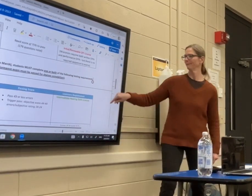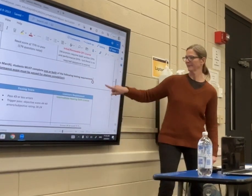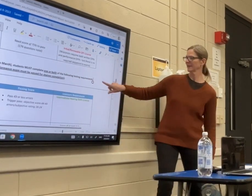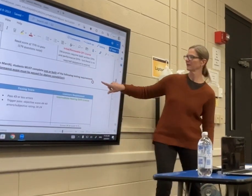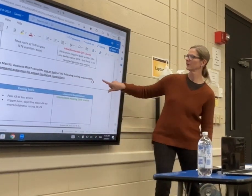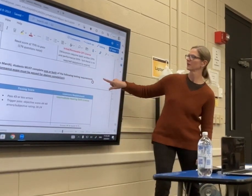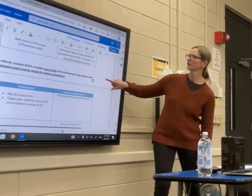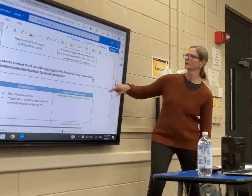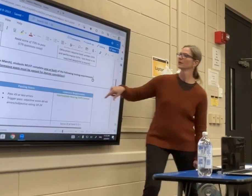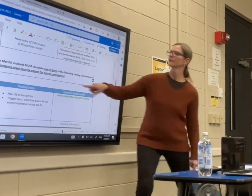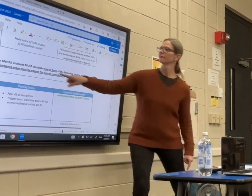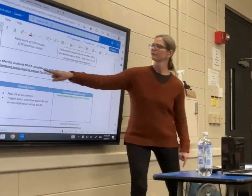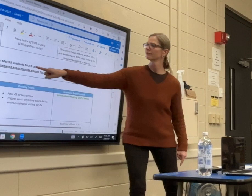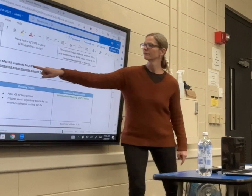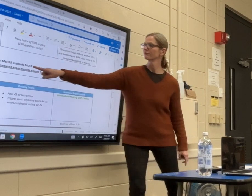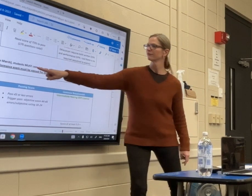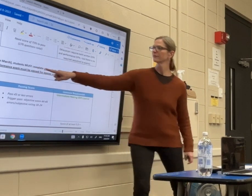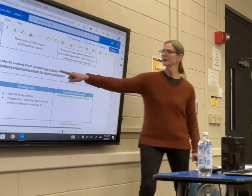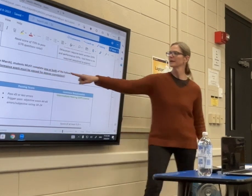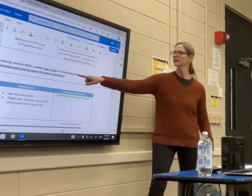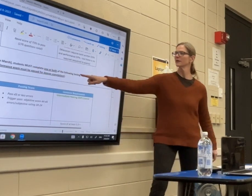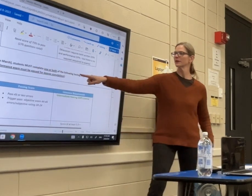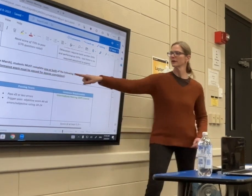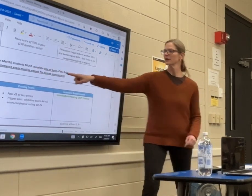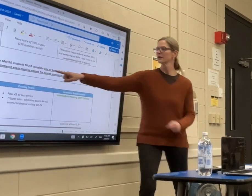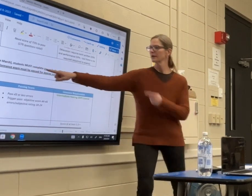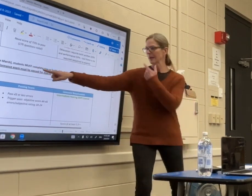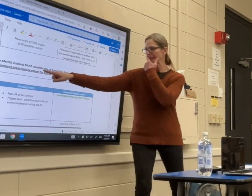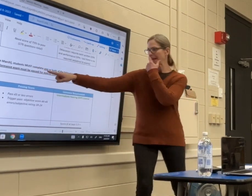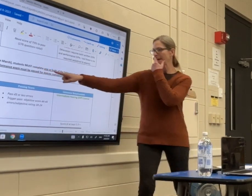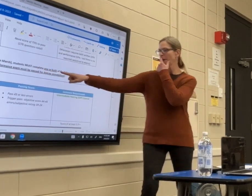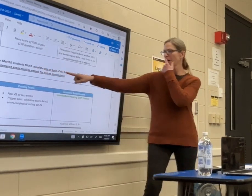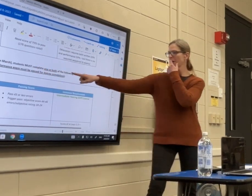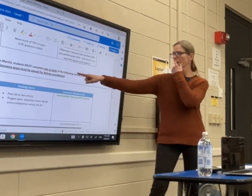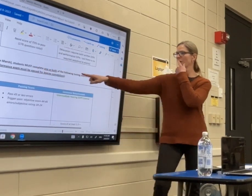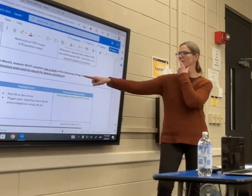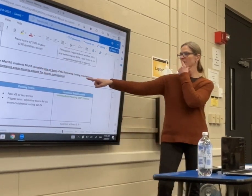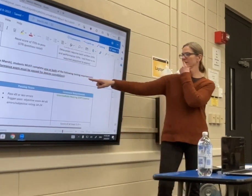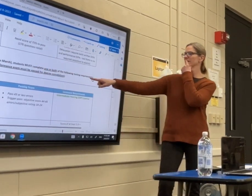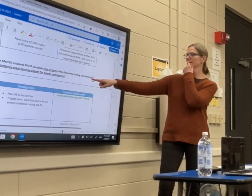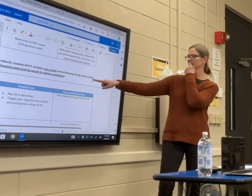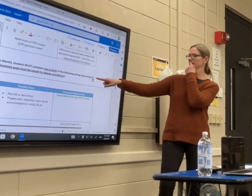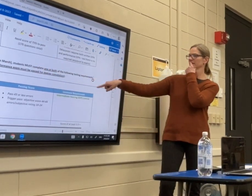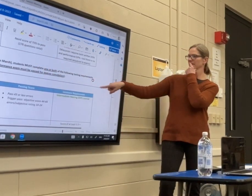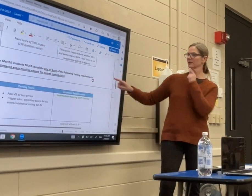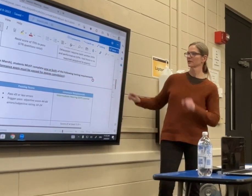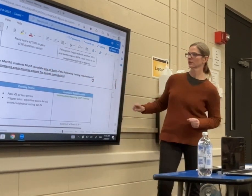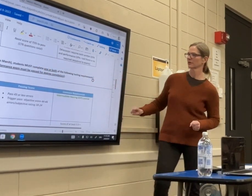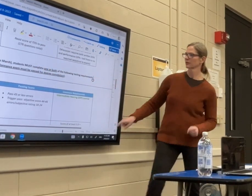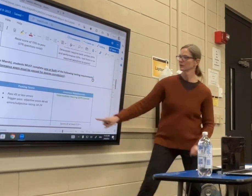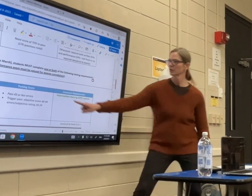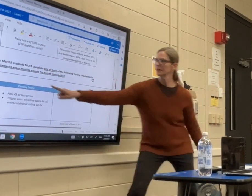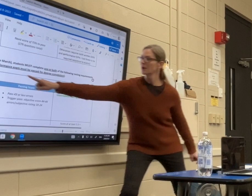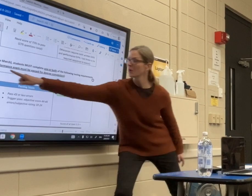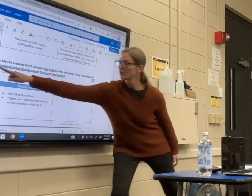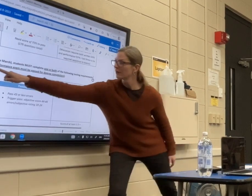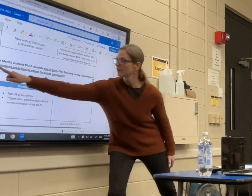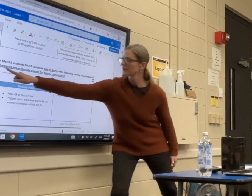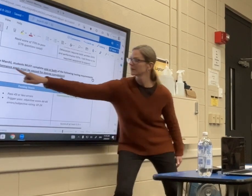Okay, so for year 2 in the ITP, students must complete one or both of the following testing requirements. One performance